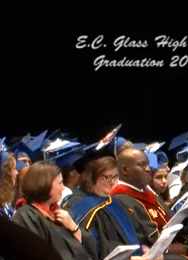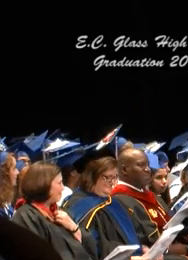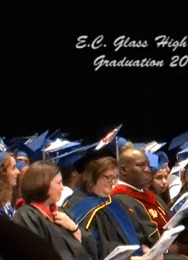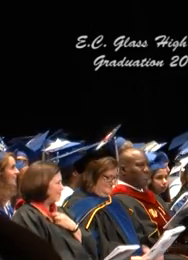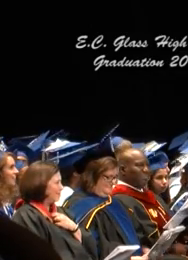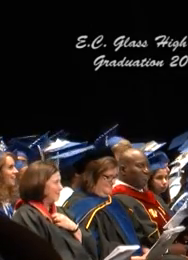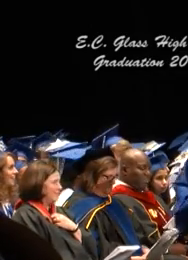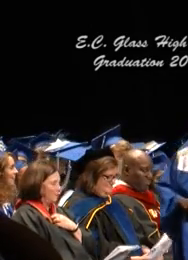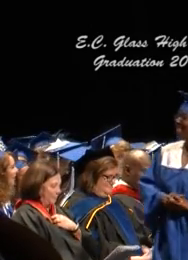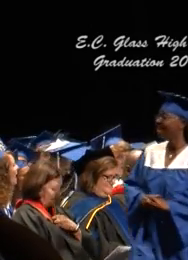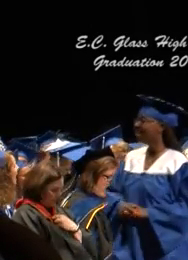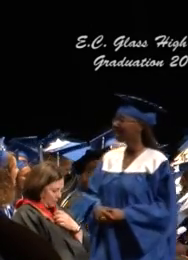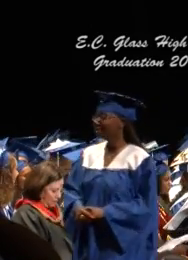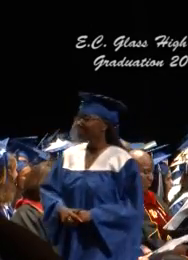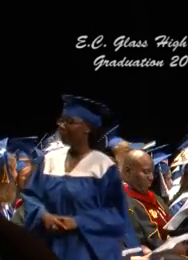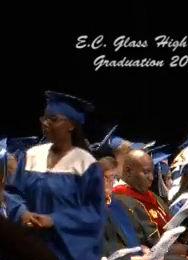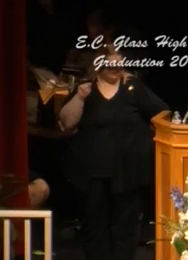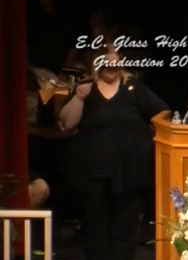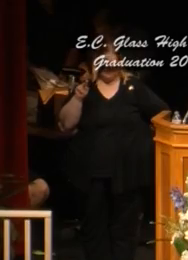Zion Amir Tanner.